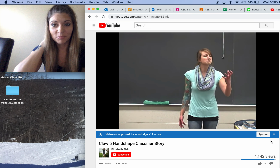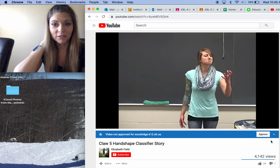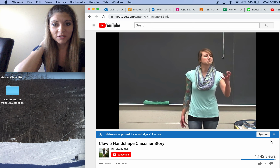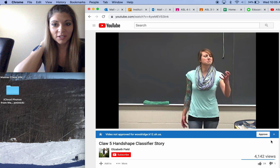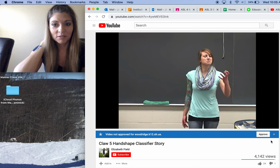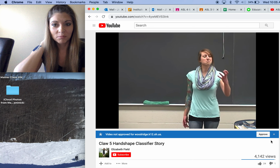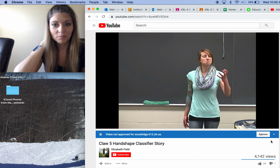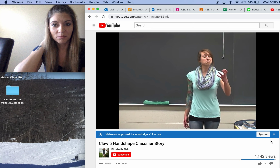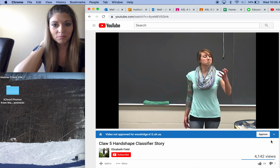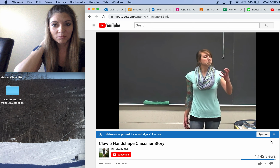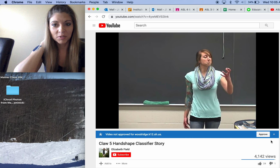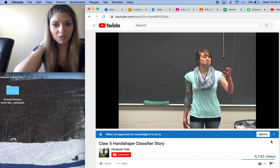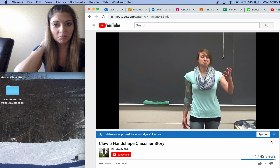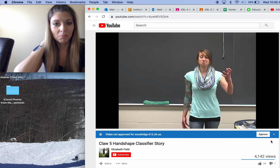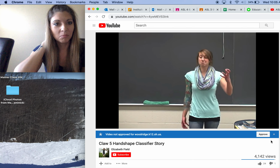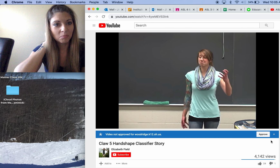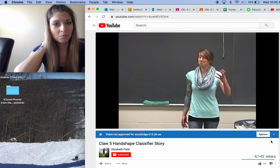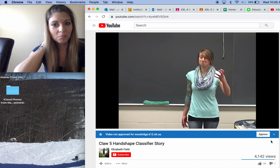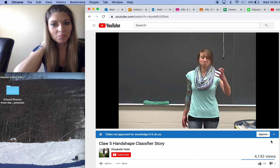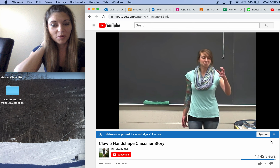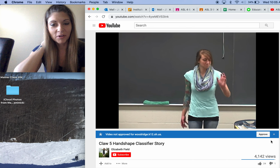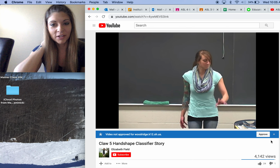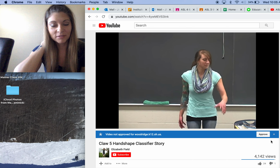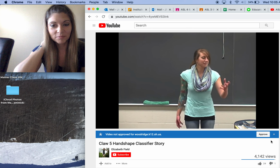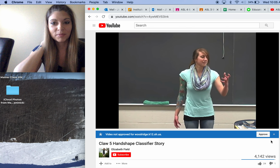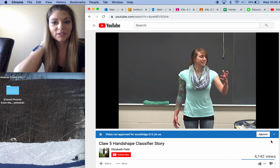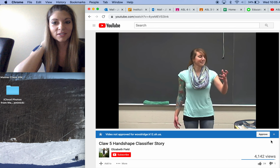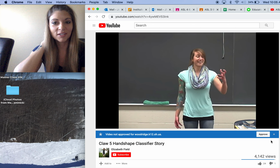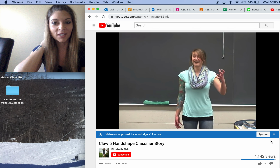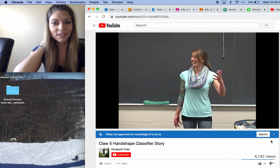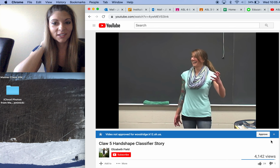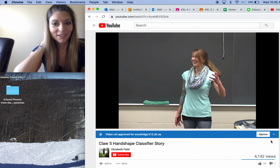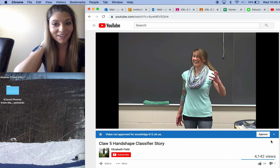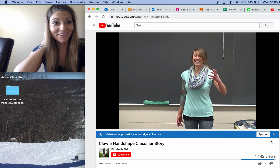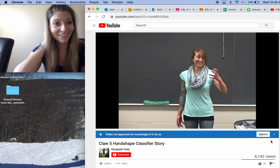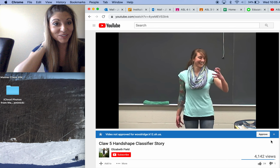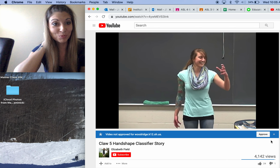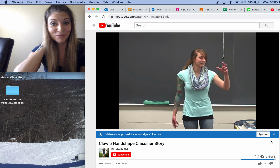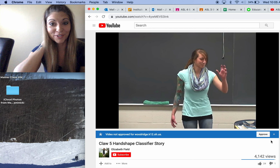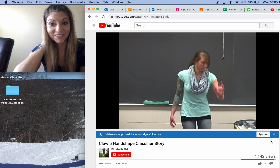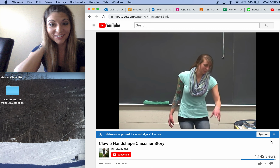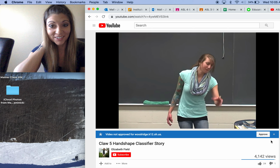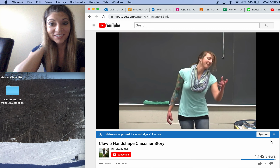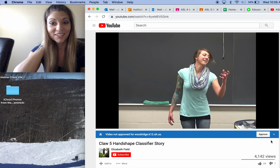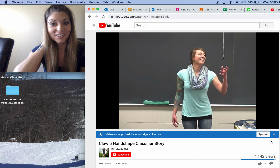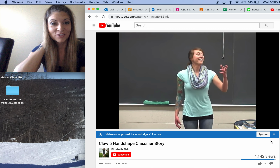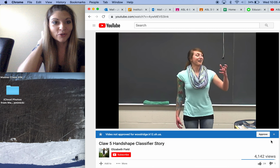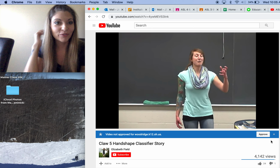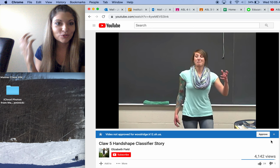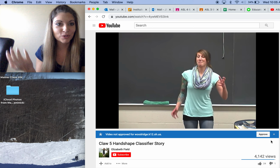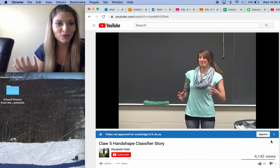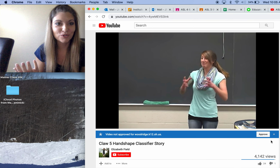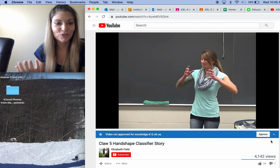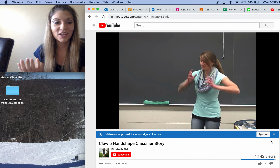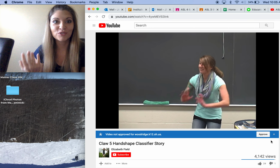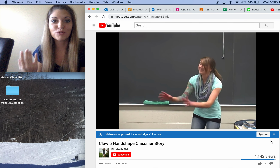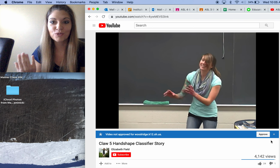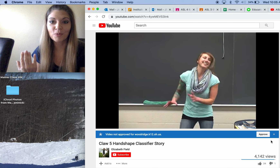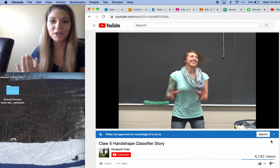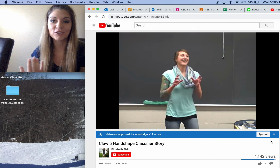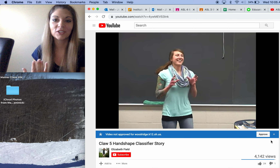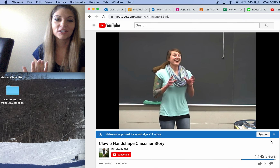He bounces it. He's like, alright. Bounces it again. Oh, that's pretty fun. So her facial expressions are